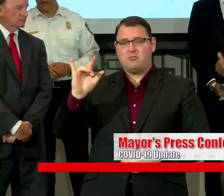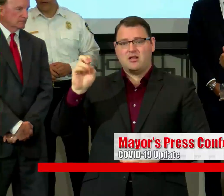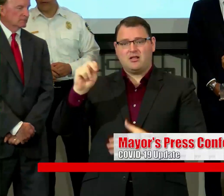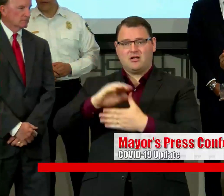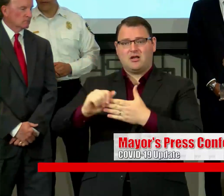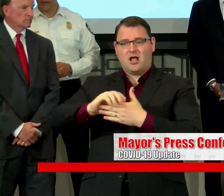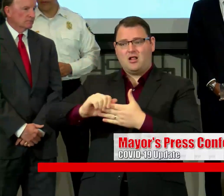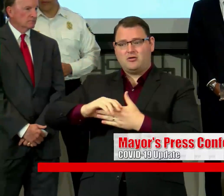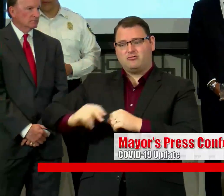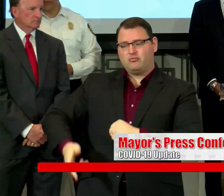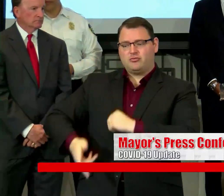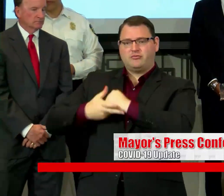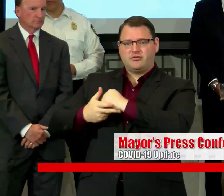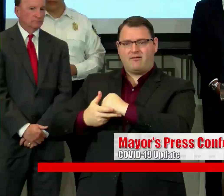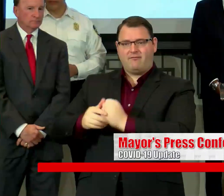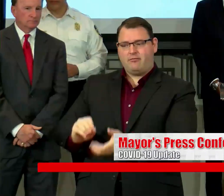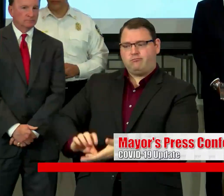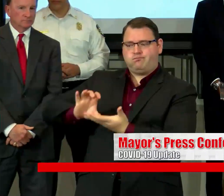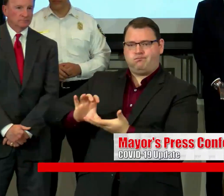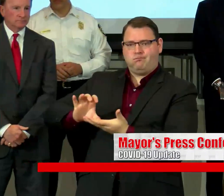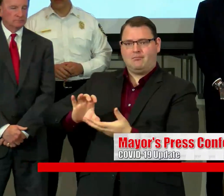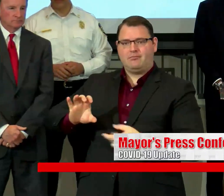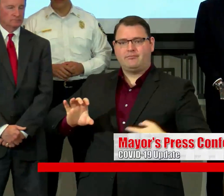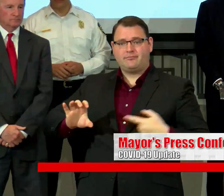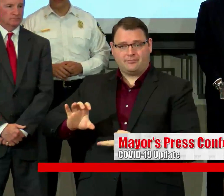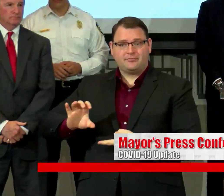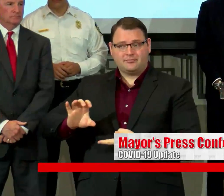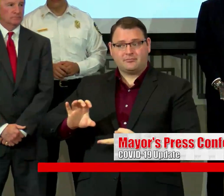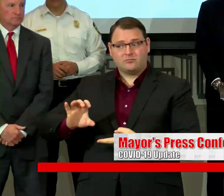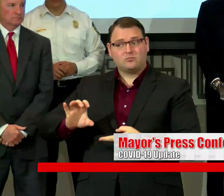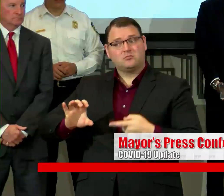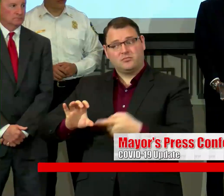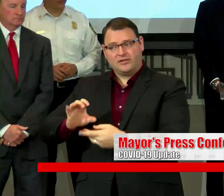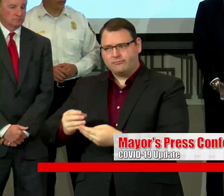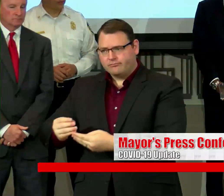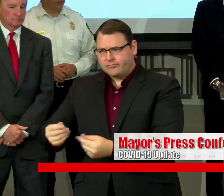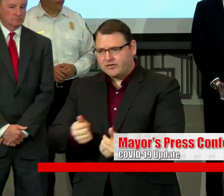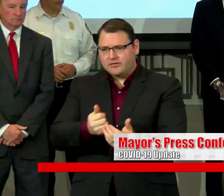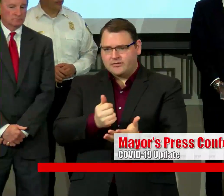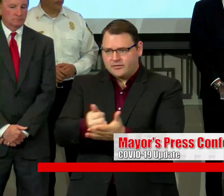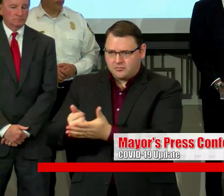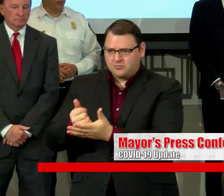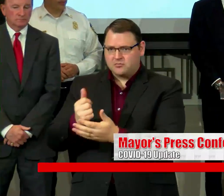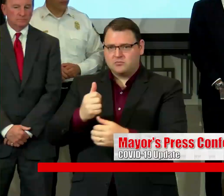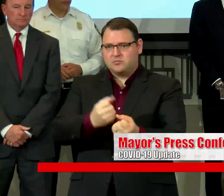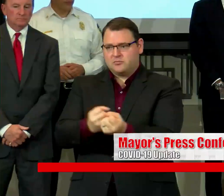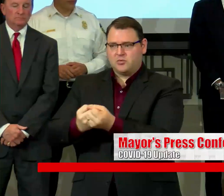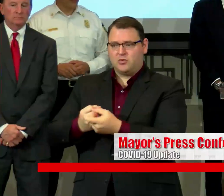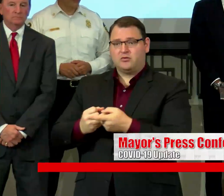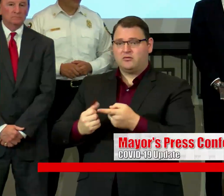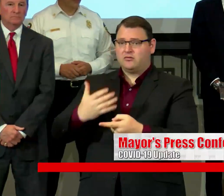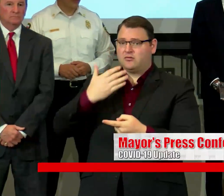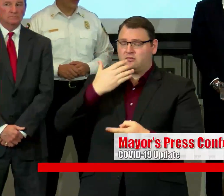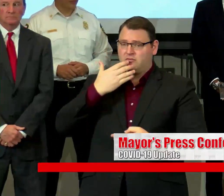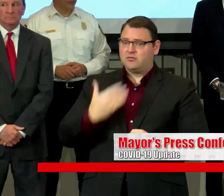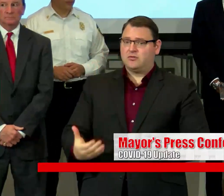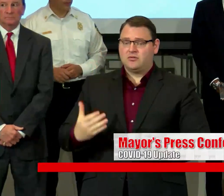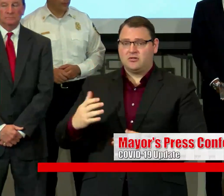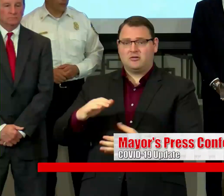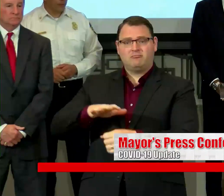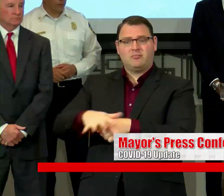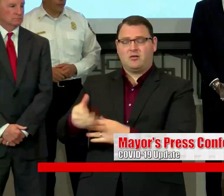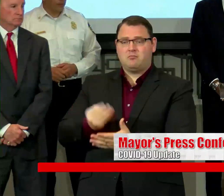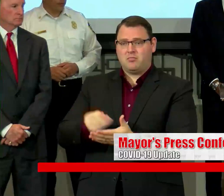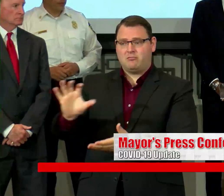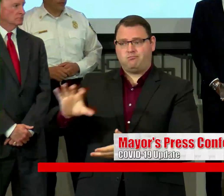I'm not, I think I'm about right. So they've done a pretty good job at establishing a meaningful reserve. What will